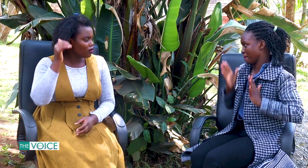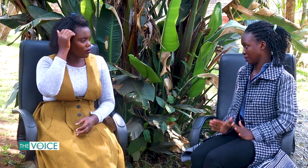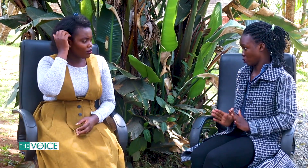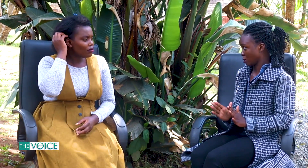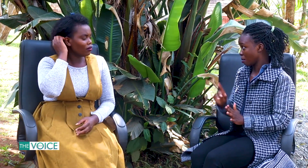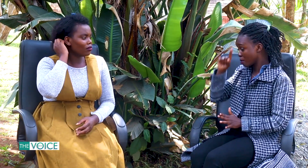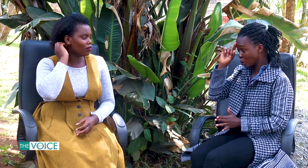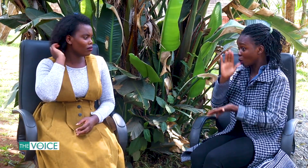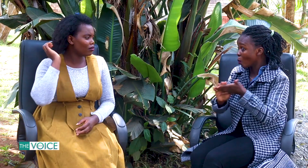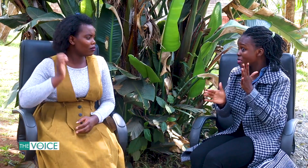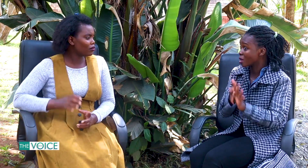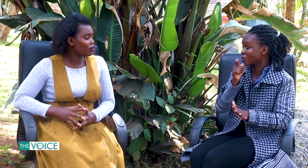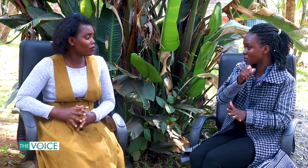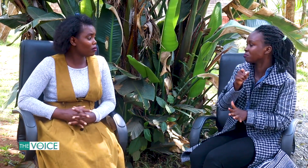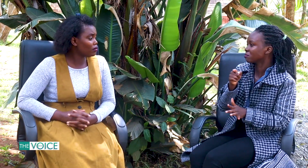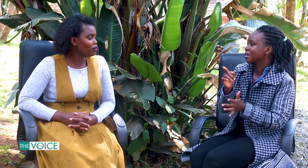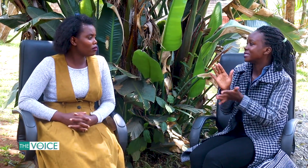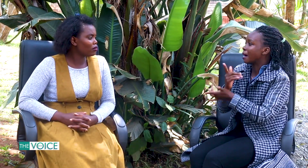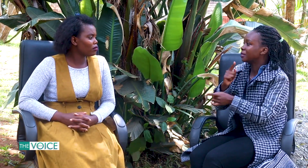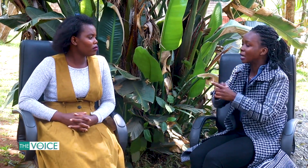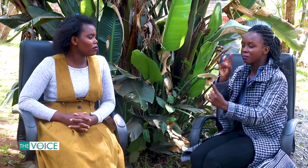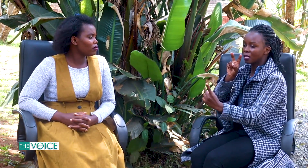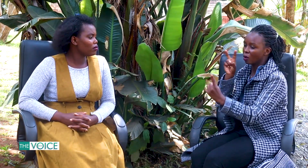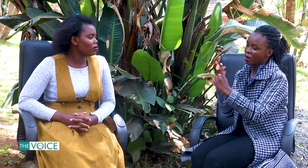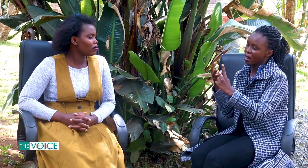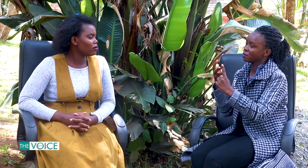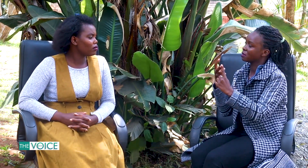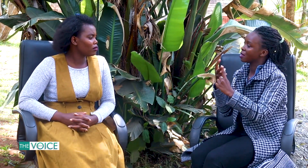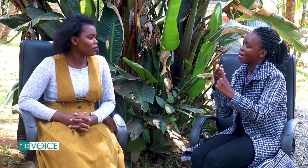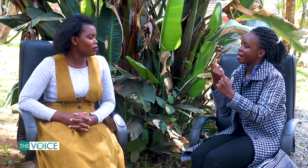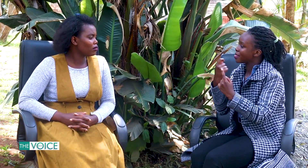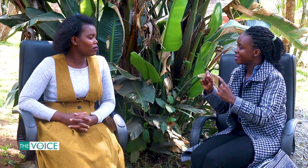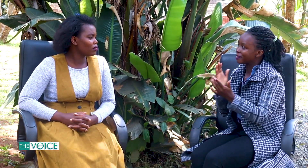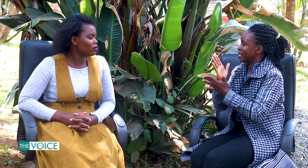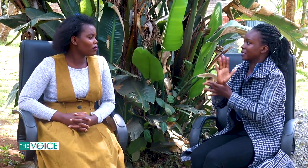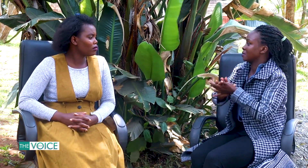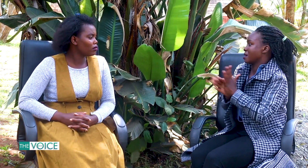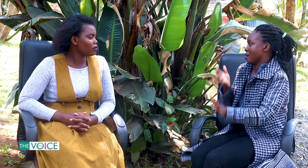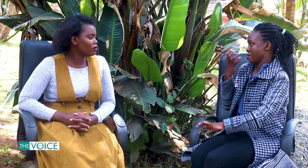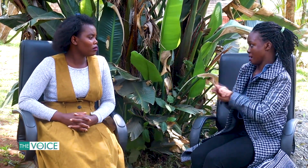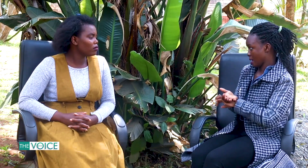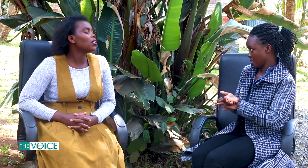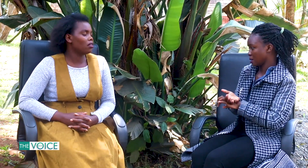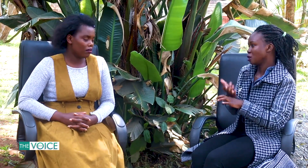The department or the organization fully focuses on the human rights mostly, but we